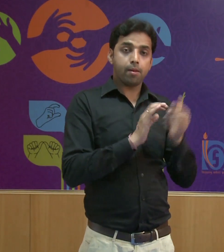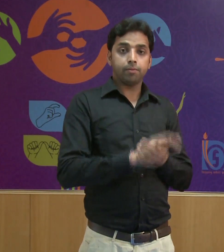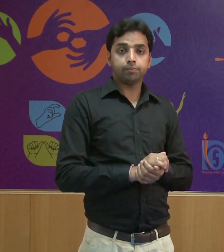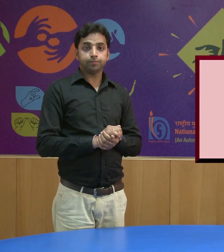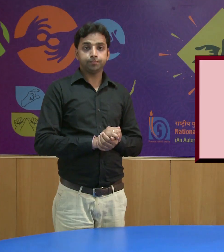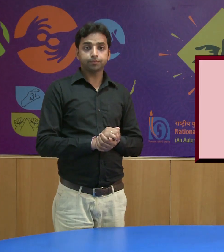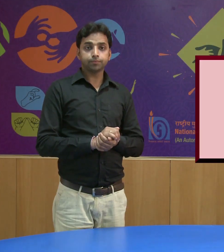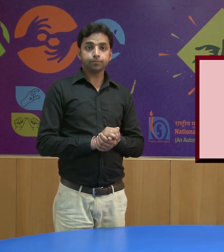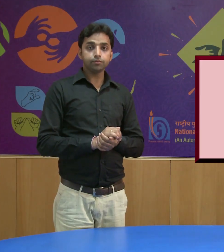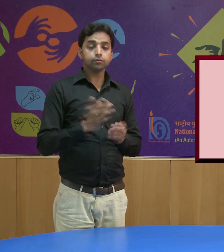Thailand.